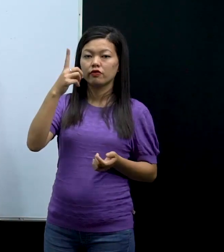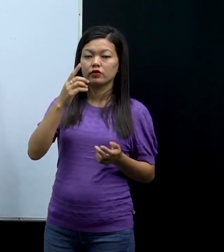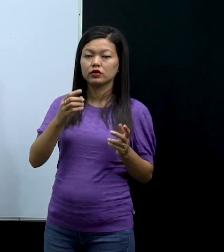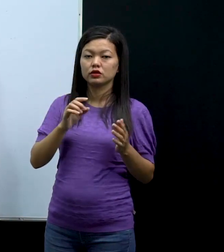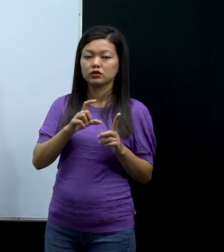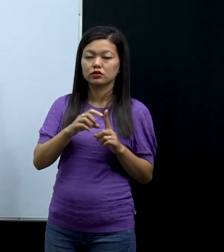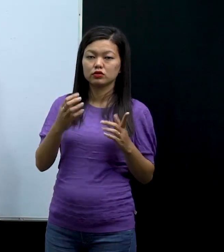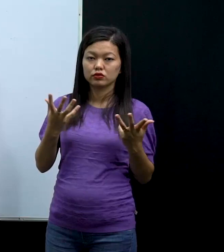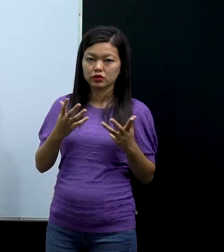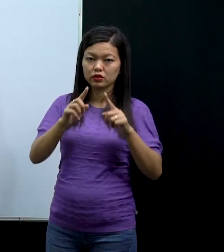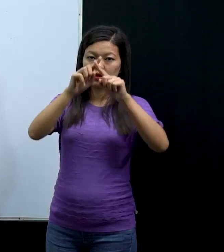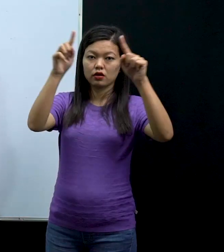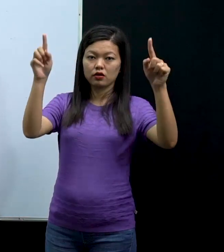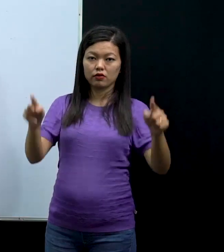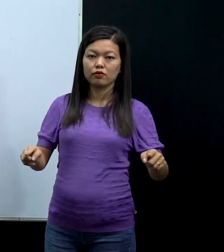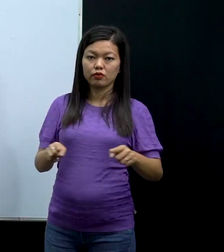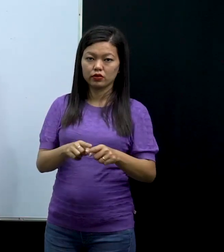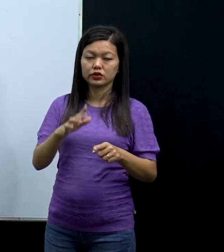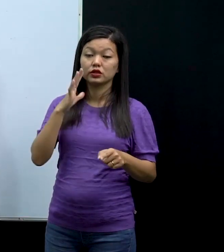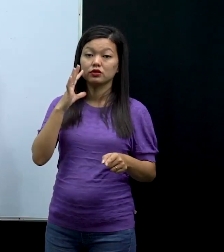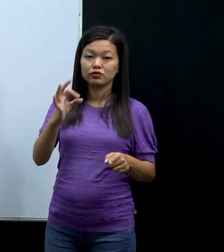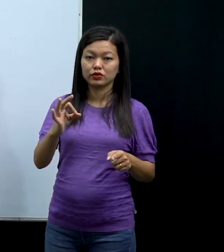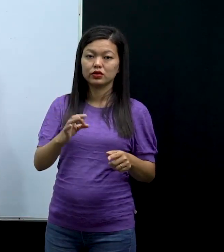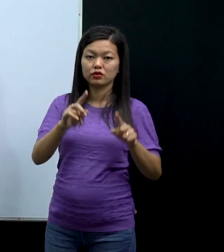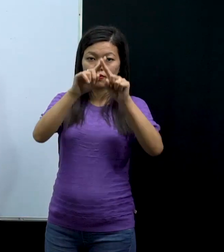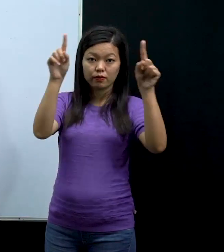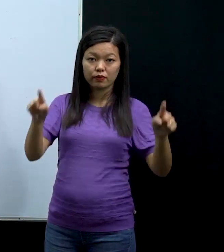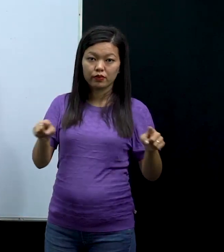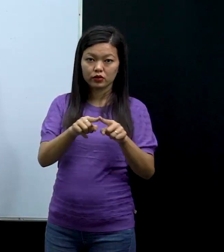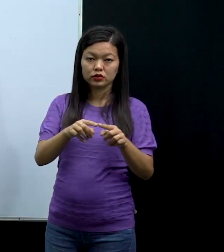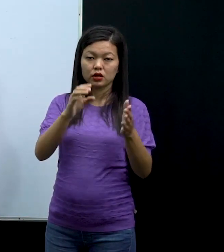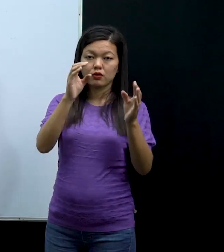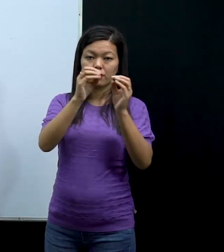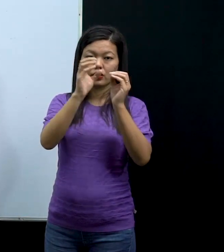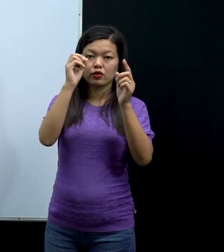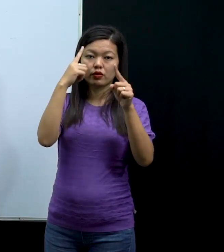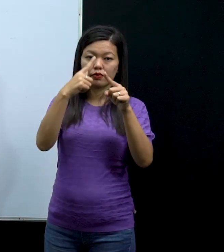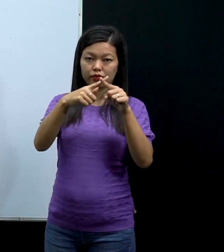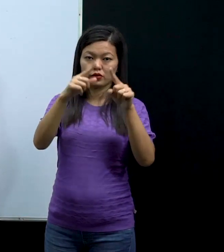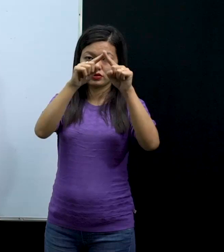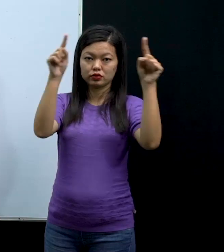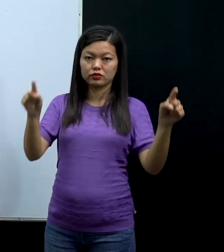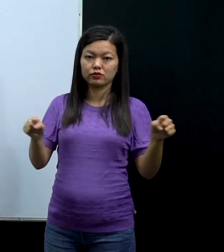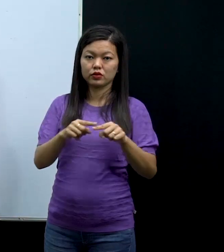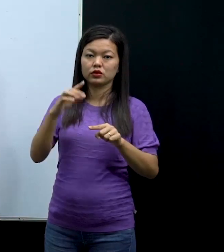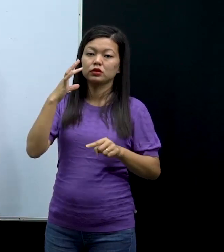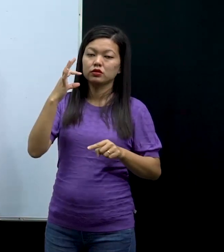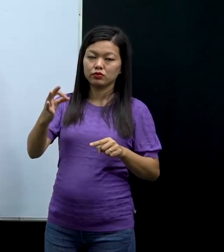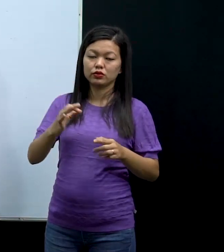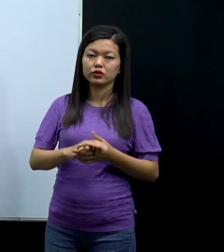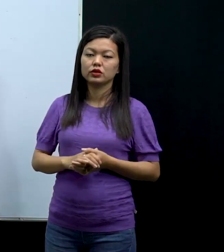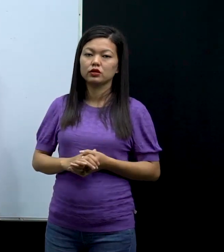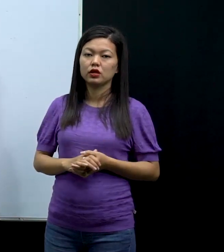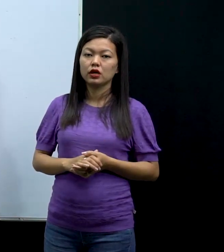make is the box, as usual, receiver's name and address. And once again, I am repeating that this address should